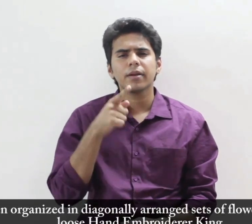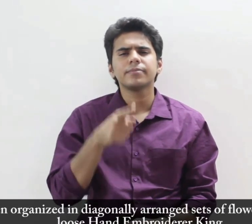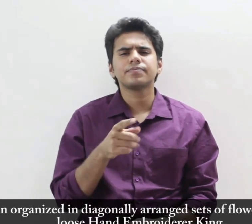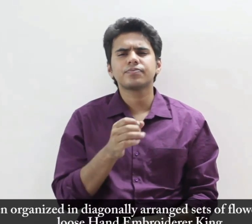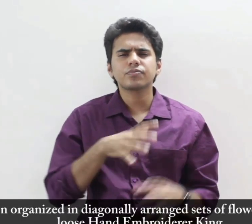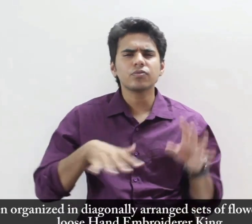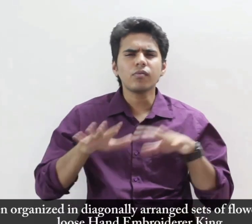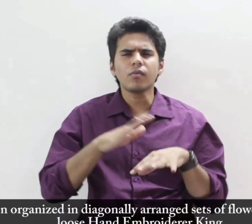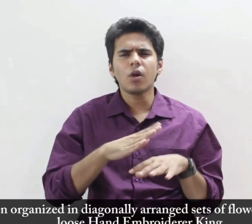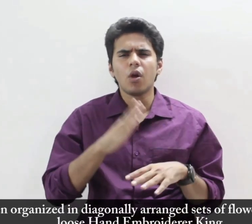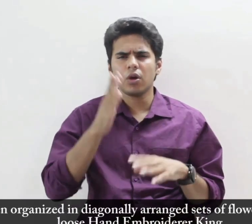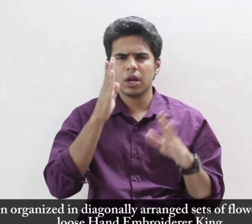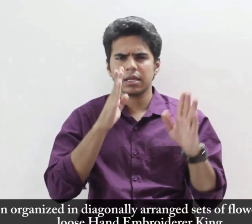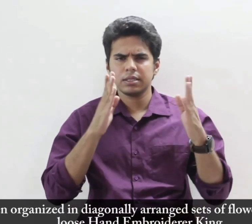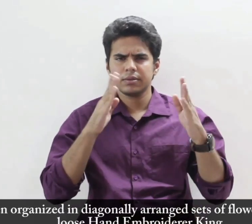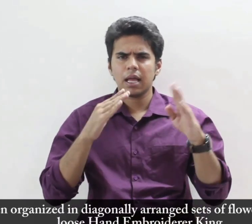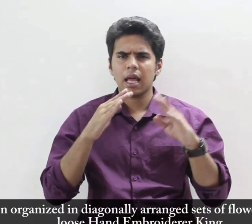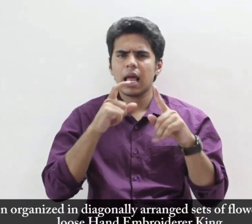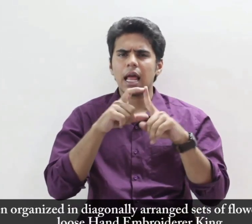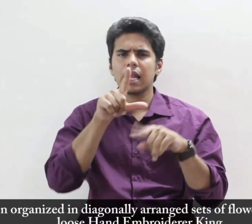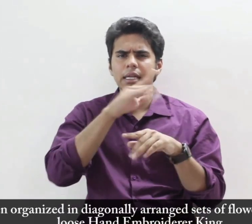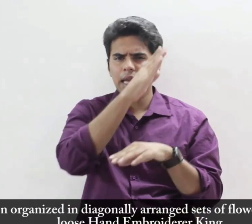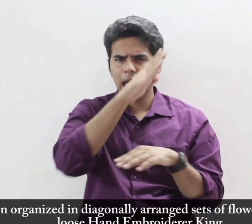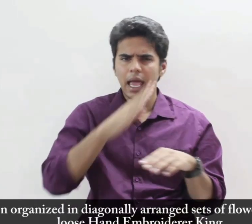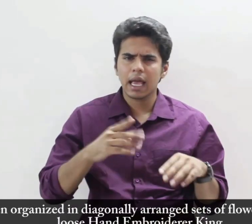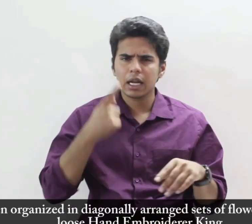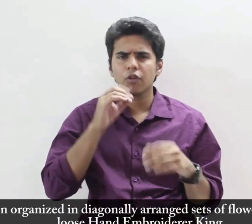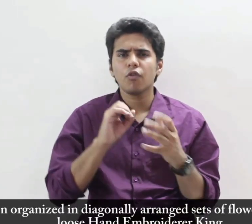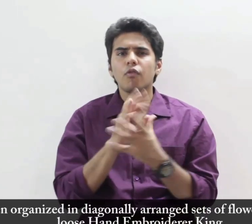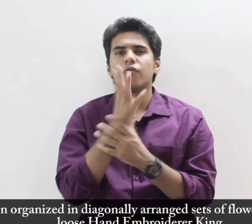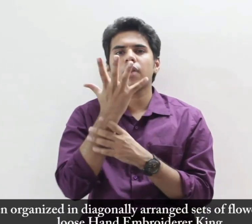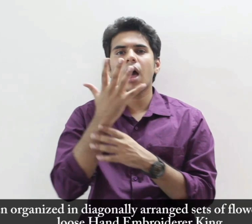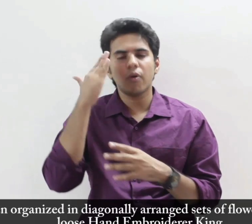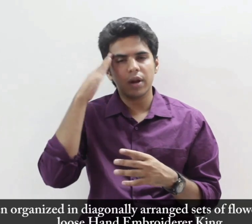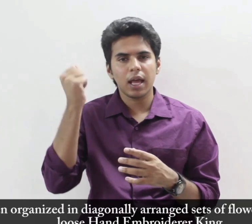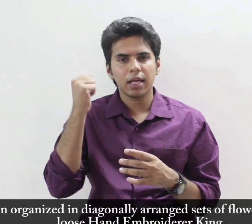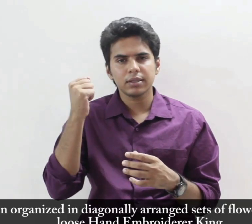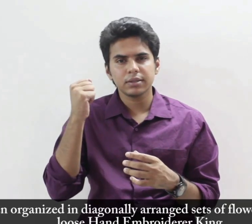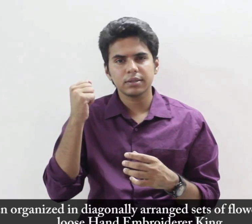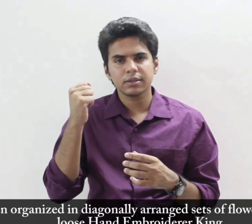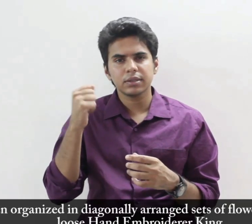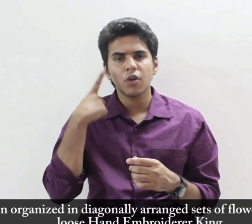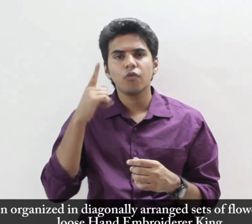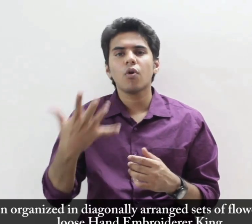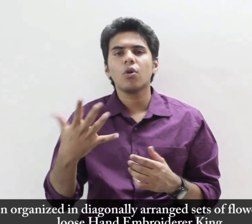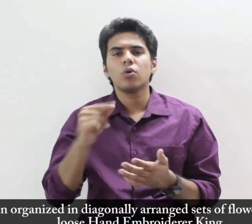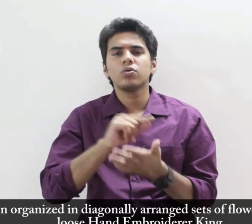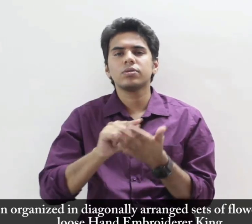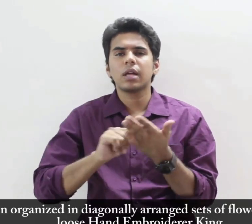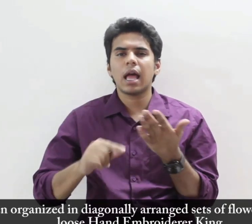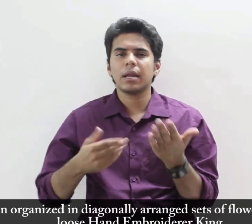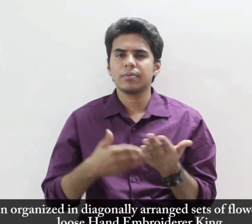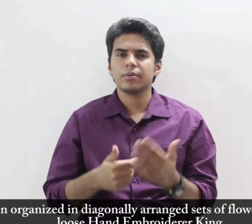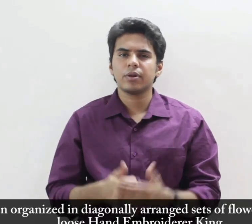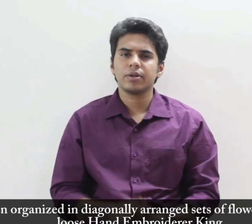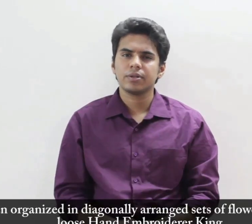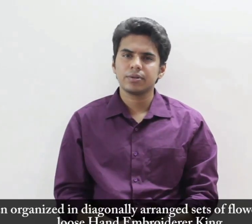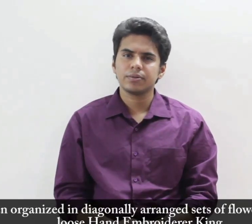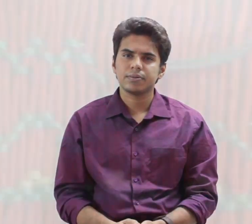Often organized in diagonally arranged sets of flowerets for loose hand embroidering.